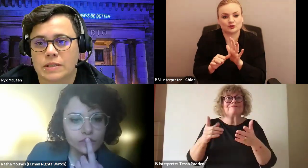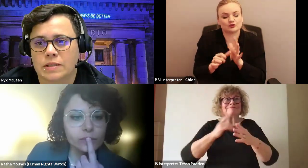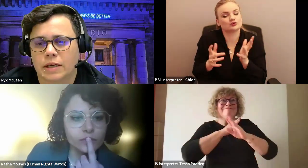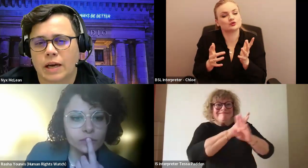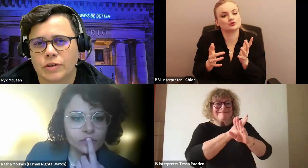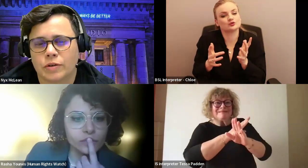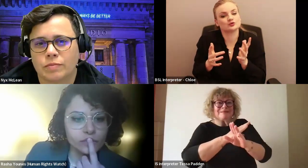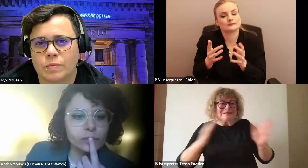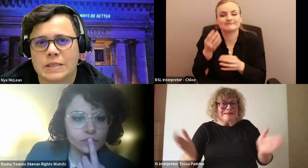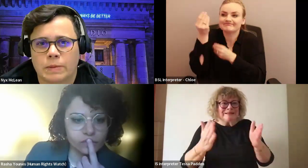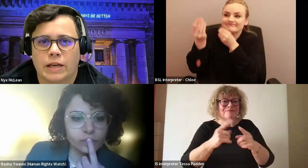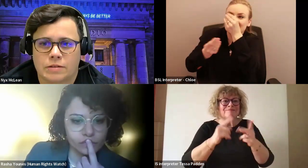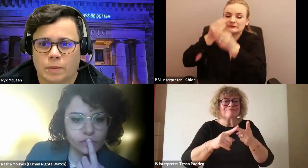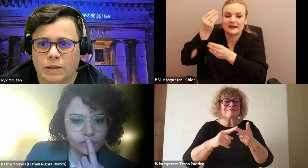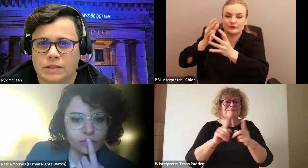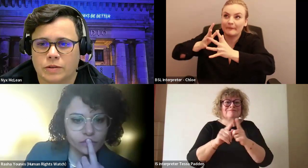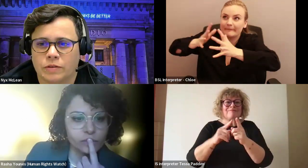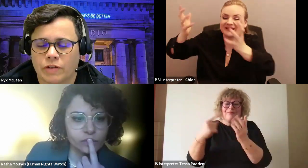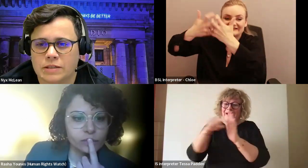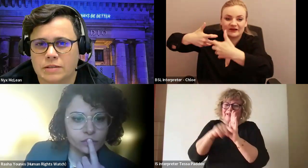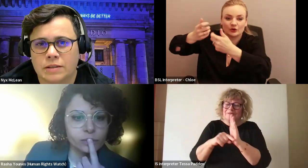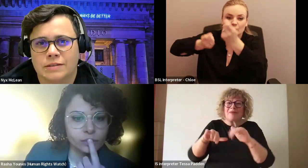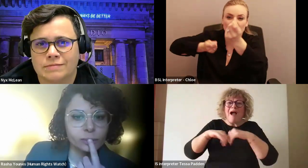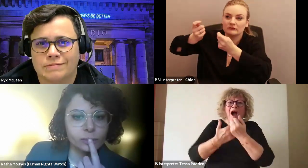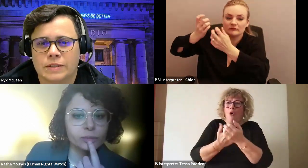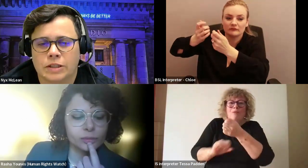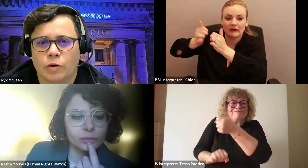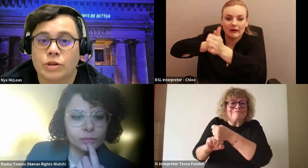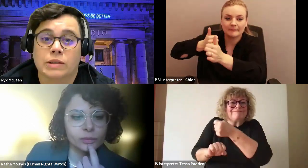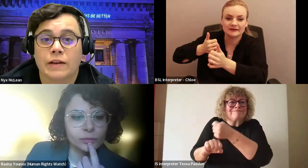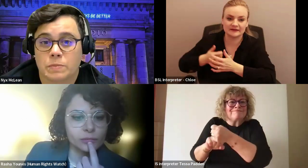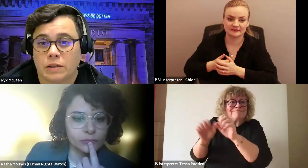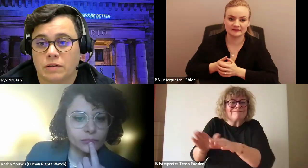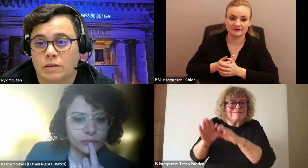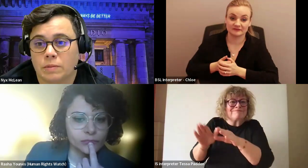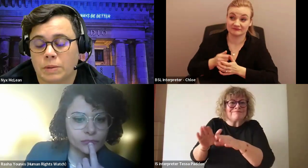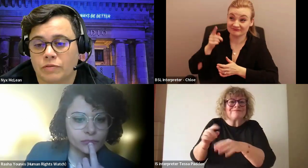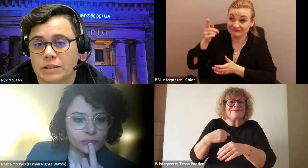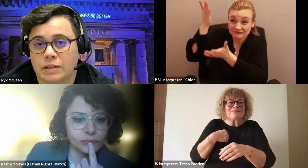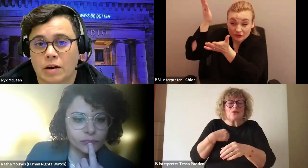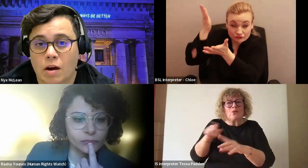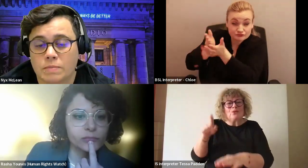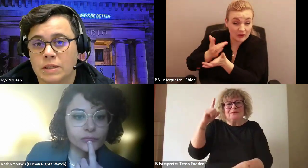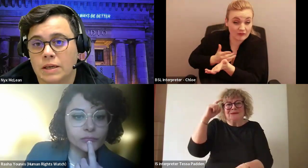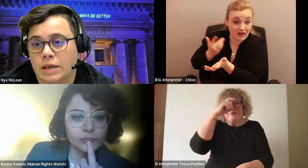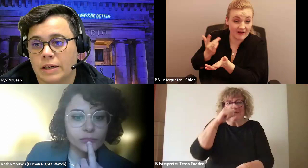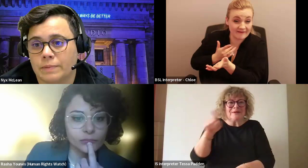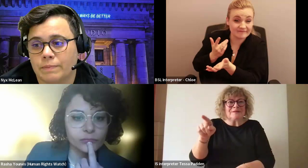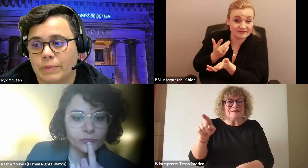tech, for instance? Like, how do you explain to them that, in fact, there are real lives being affected and